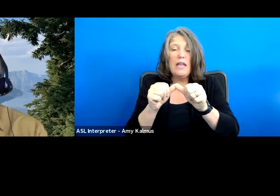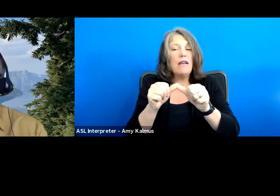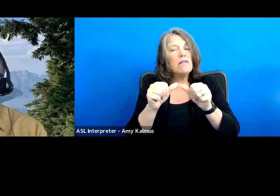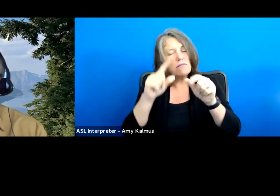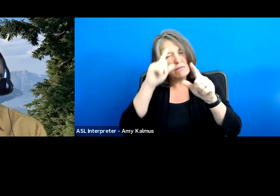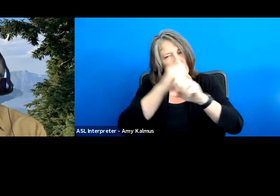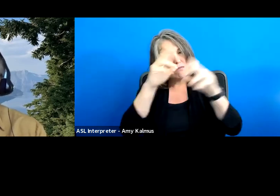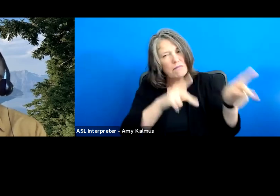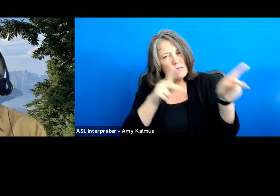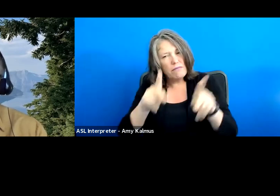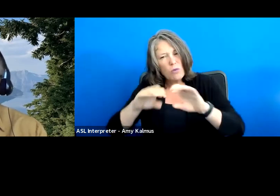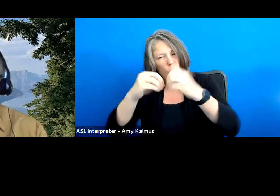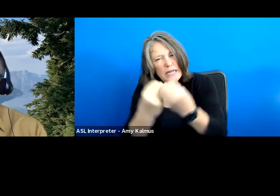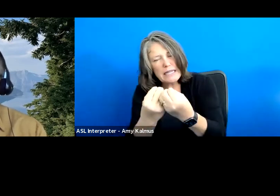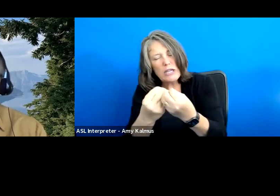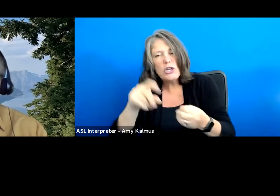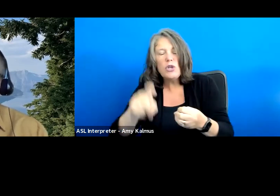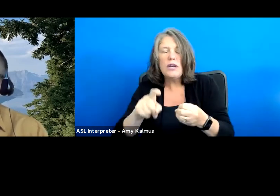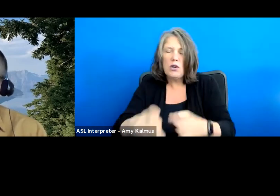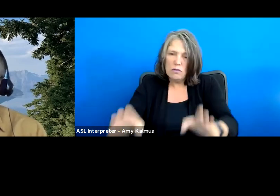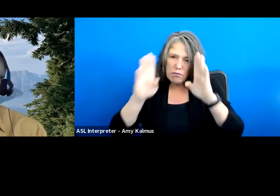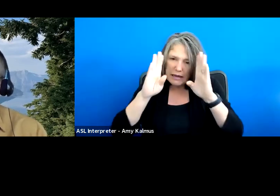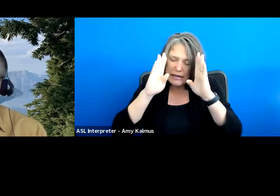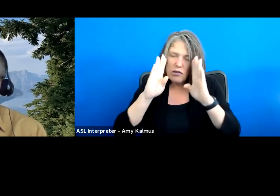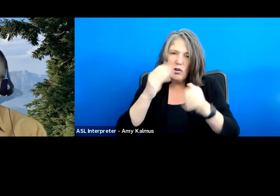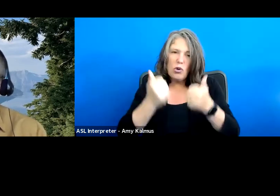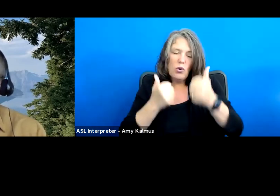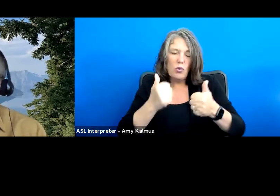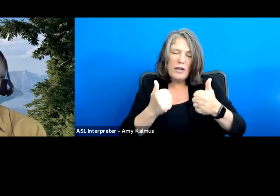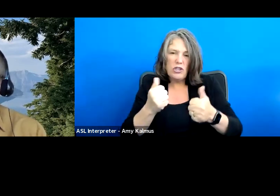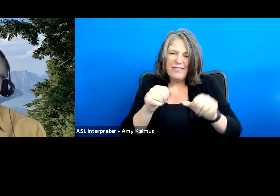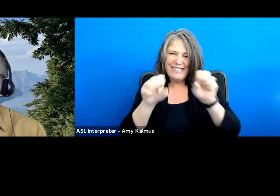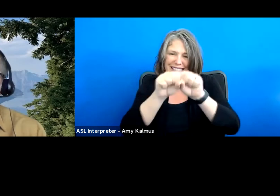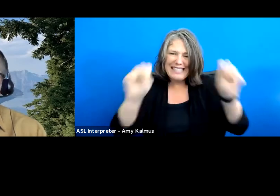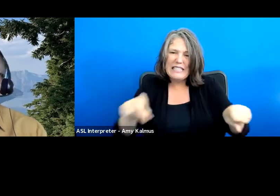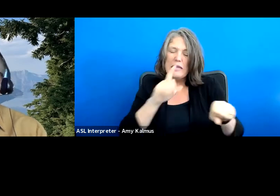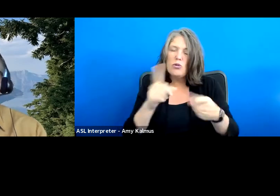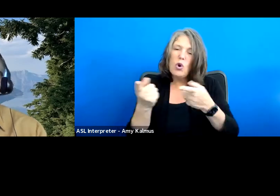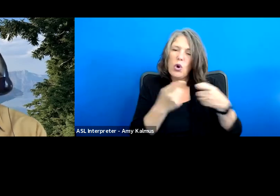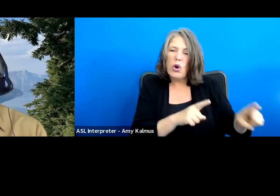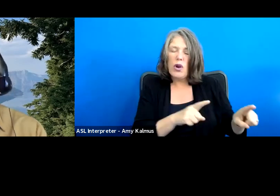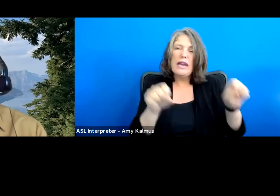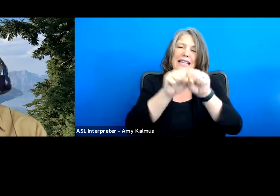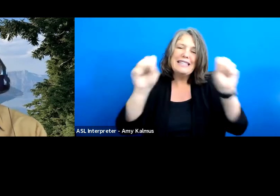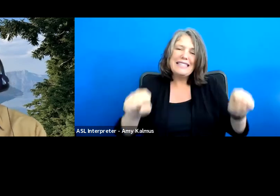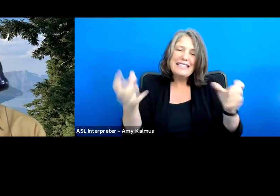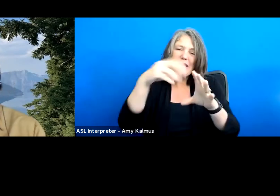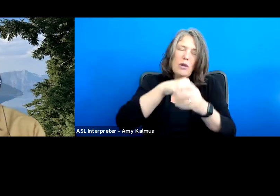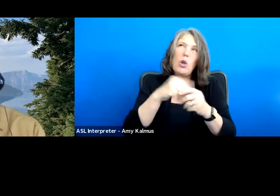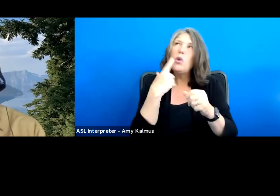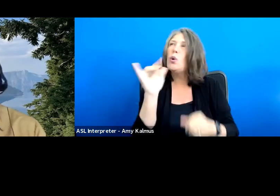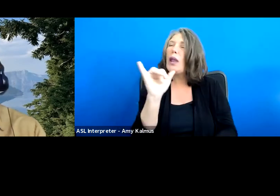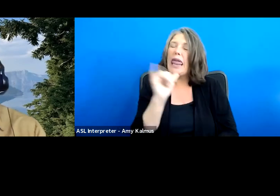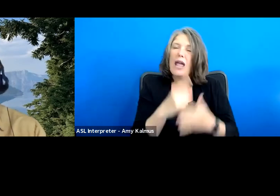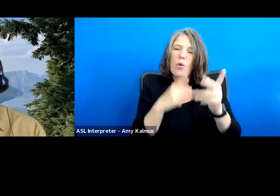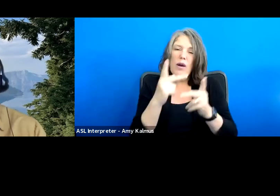in a team, pay attention to what systems are occurring. And systems include things like what